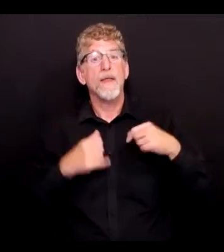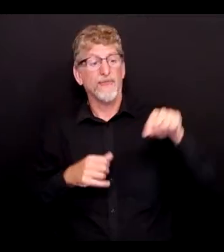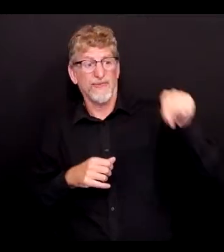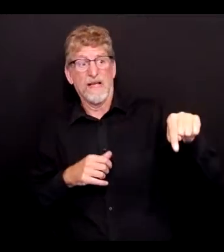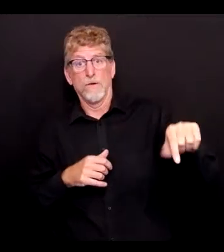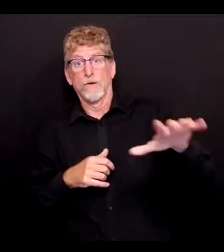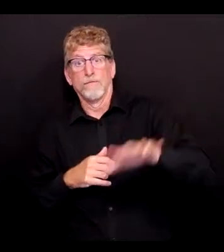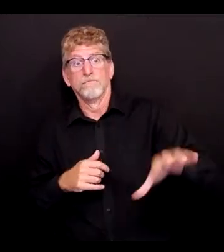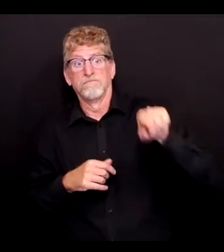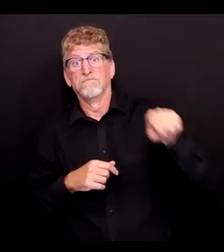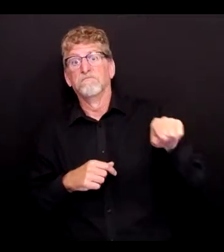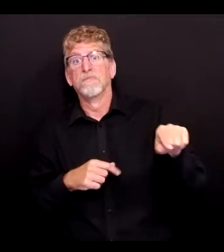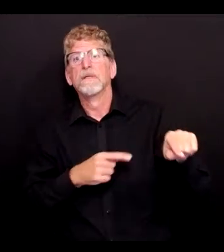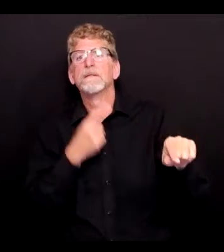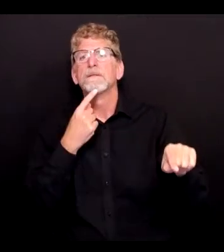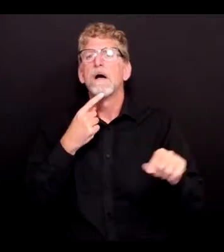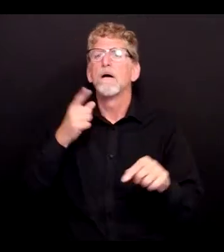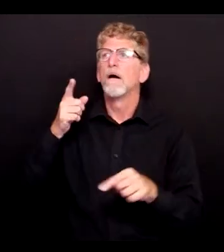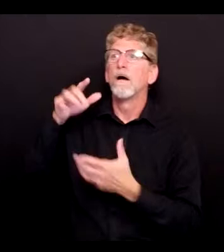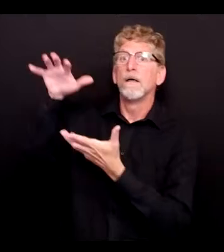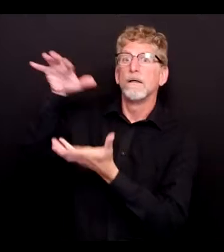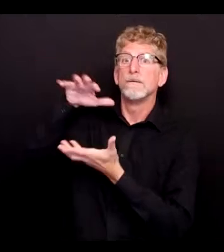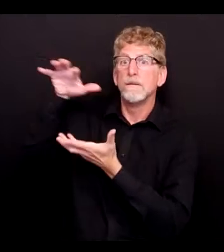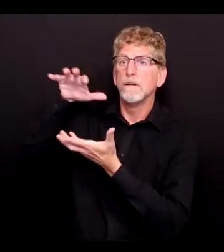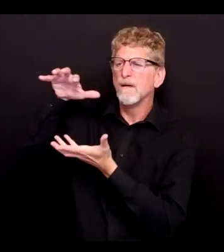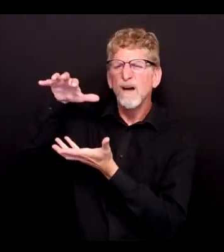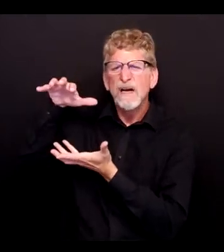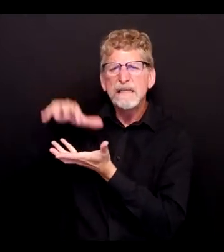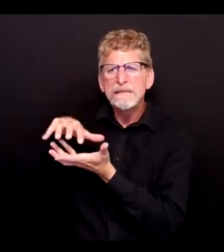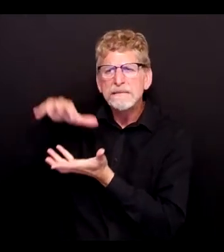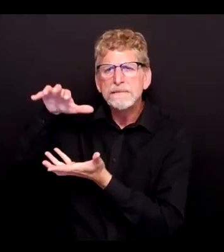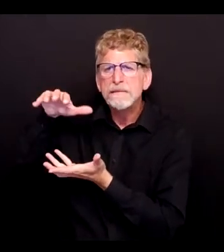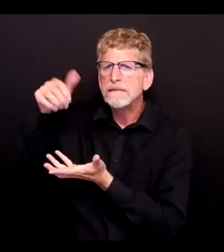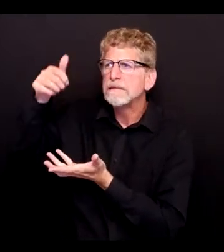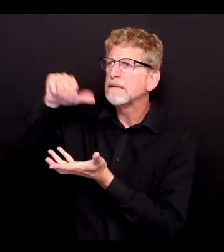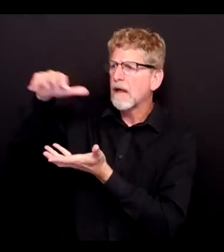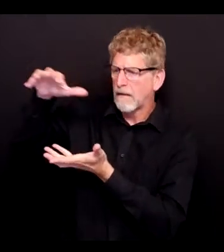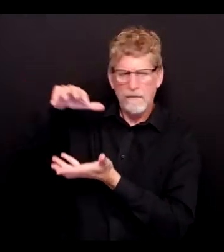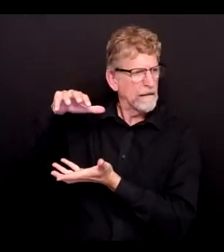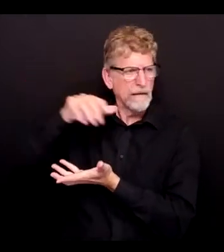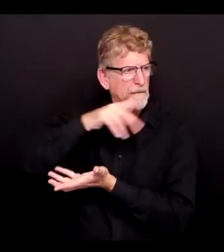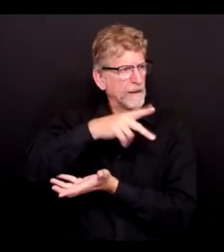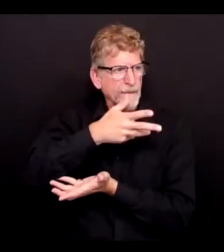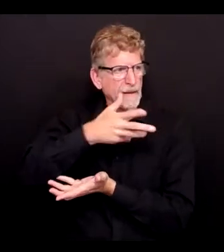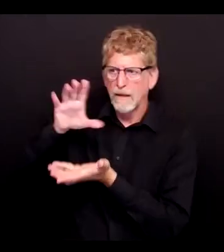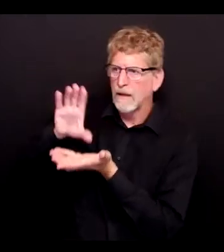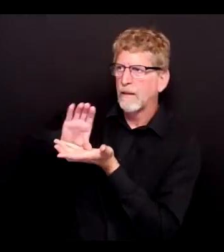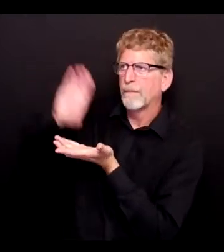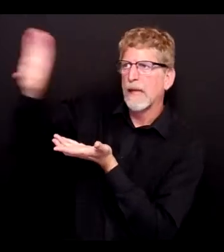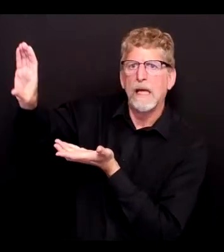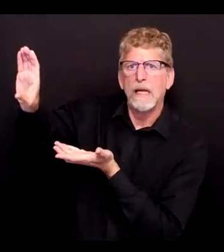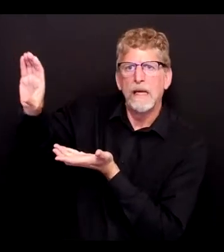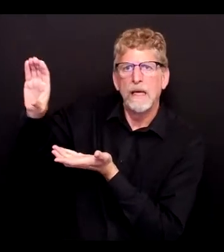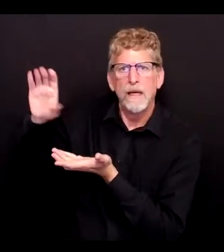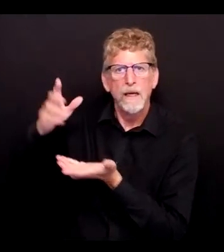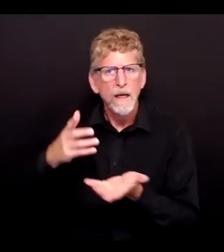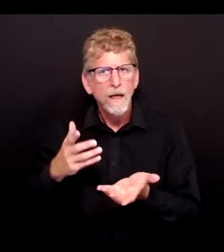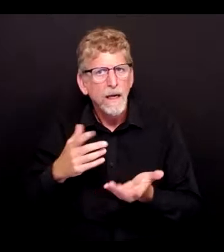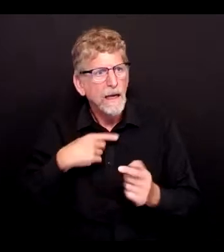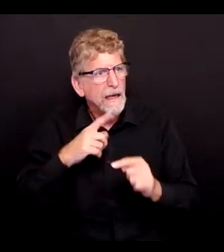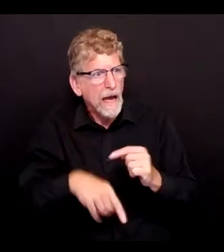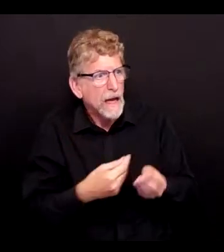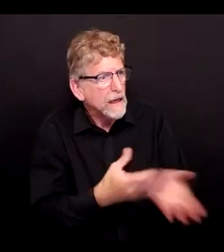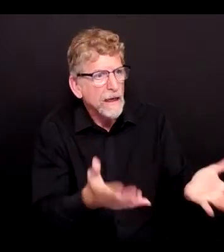week because they simply cannot fill those spots. And so I guess I'm just wondering, in addition to those counties, are you